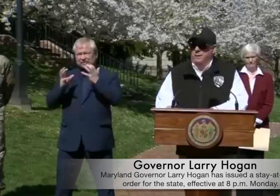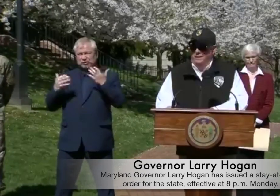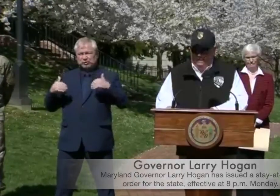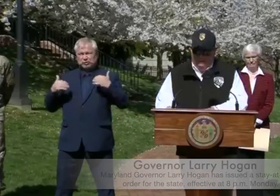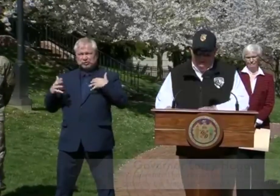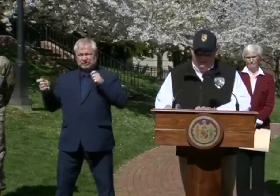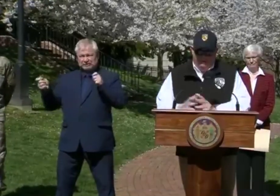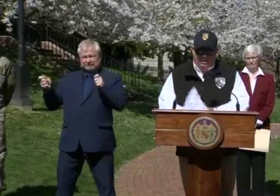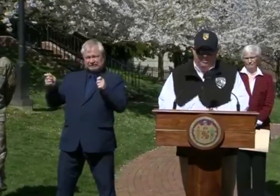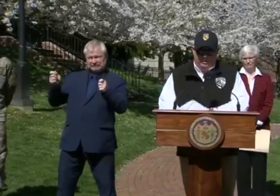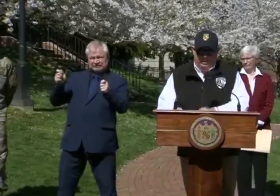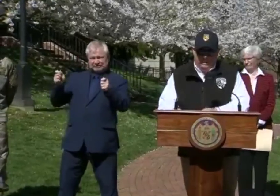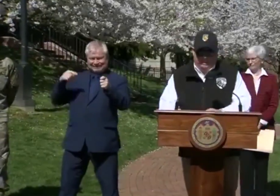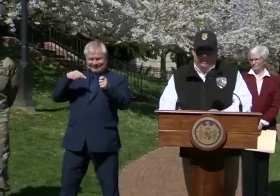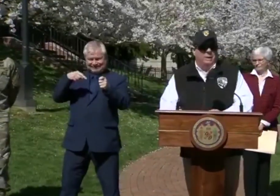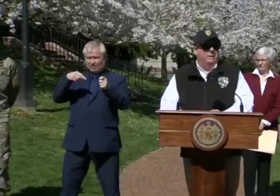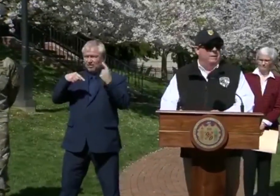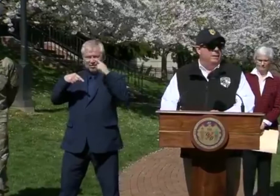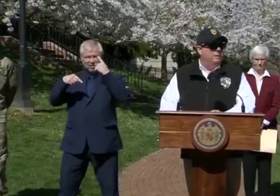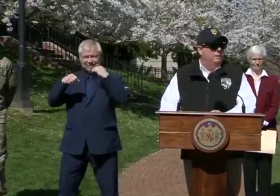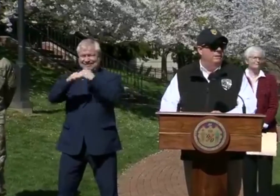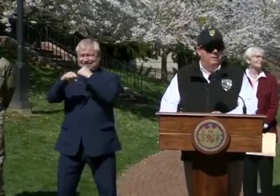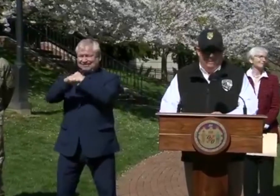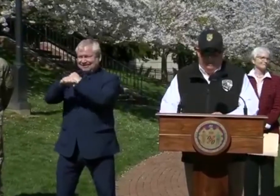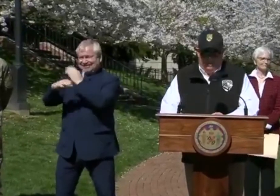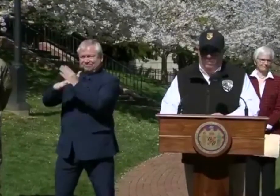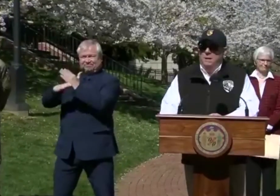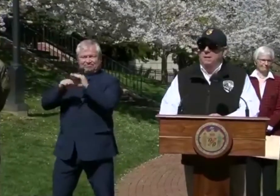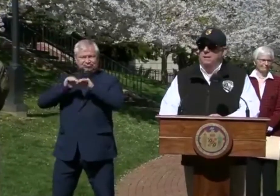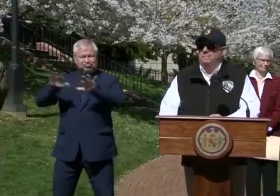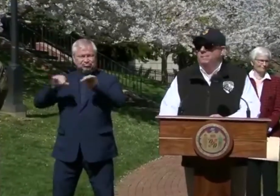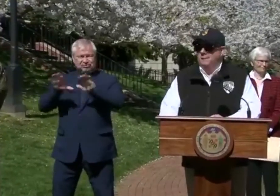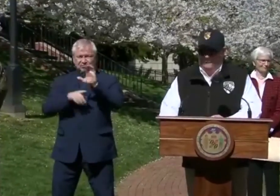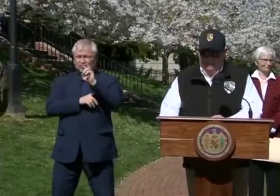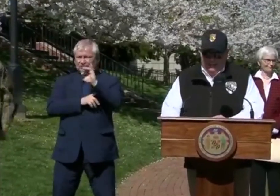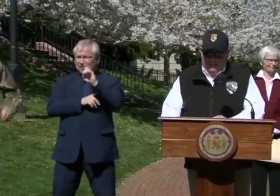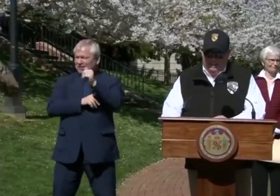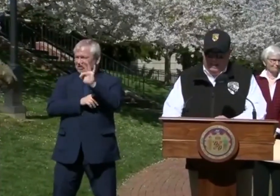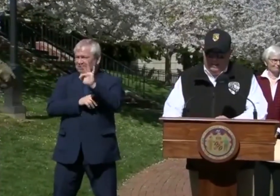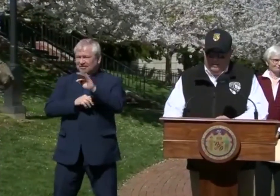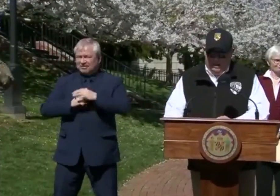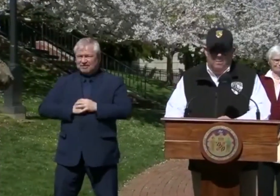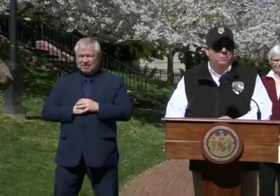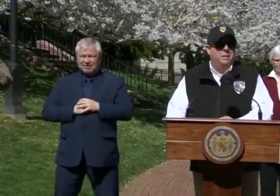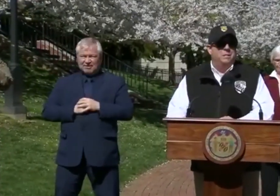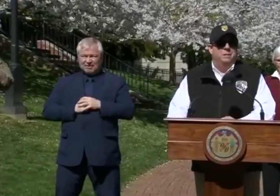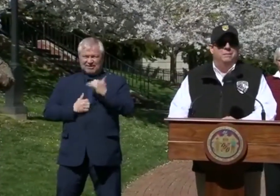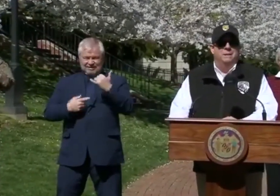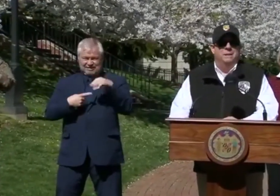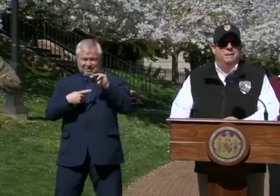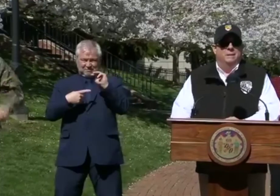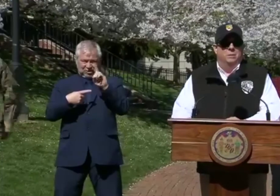spread of the COVID-19 pandemic here in Maryland and in the National Capital